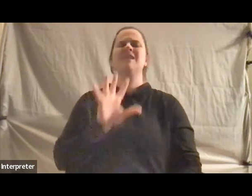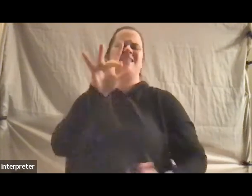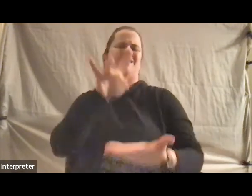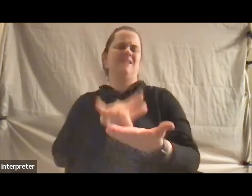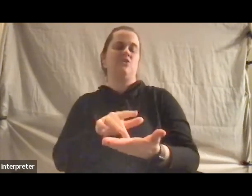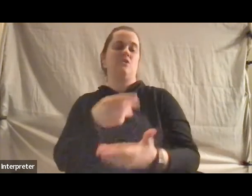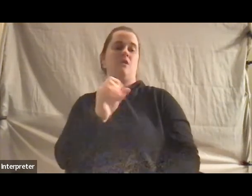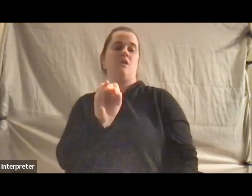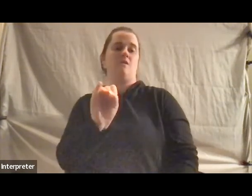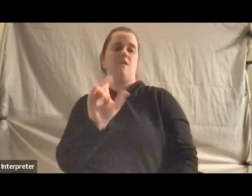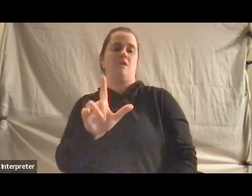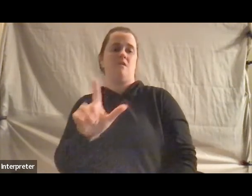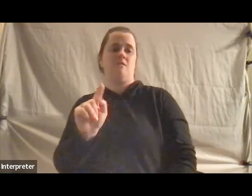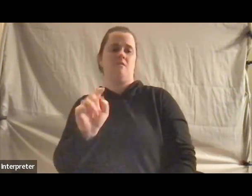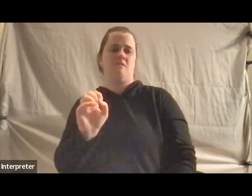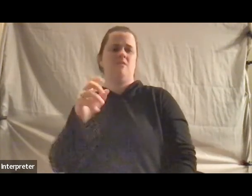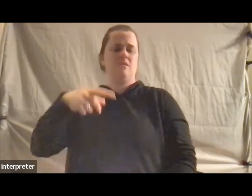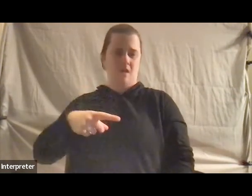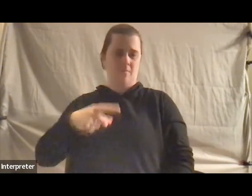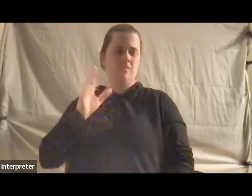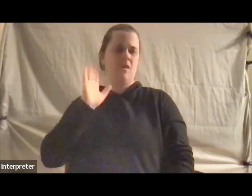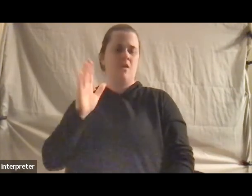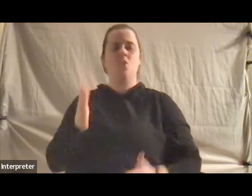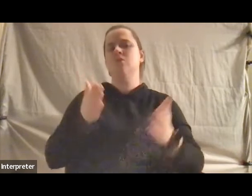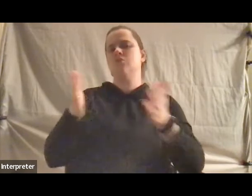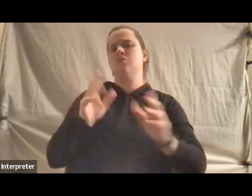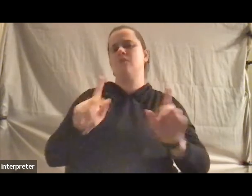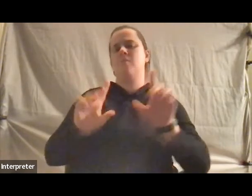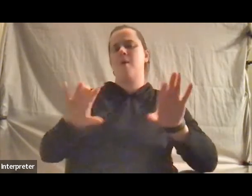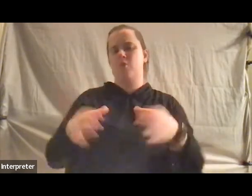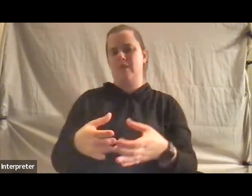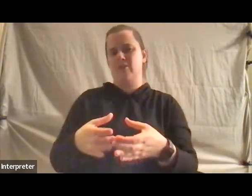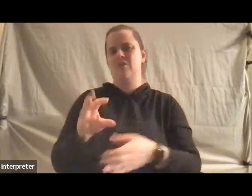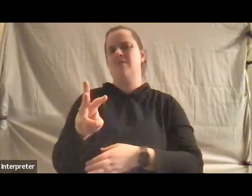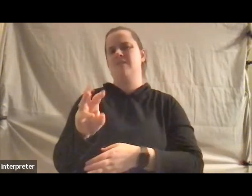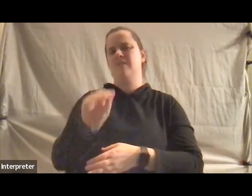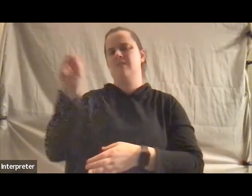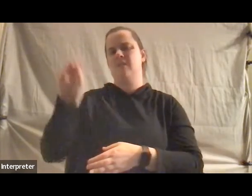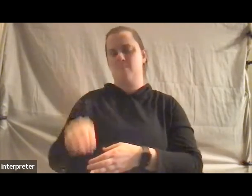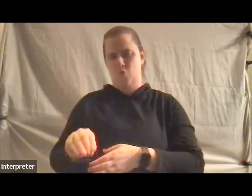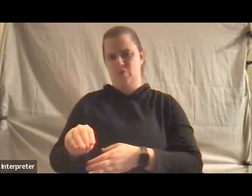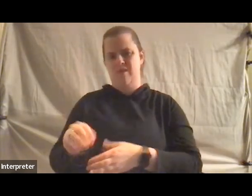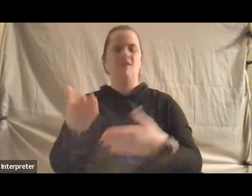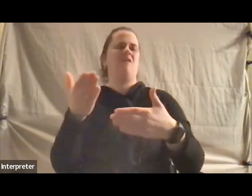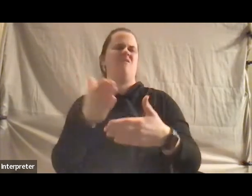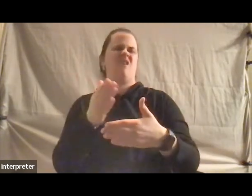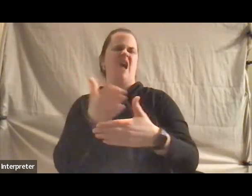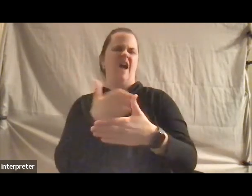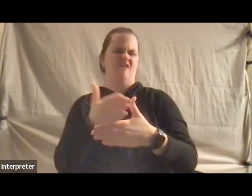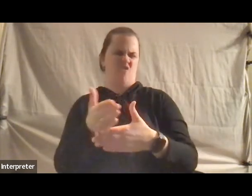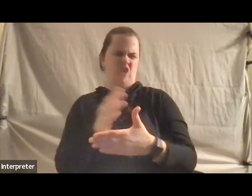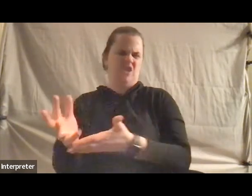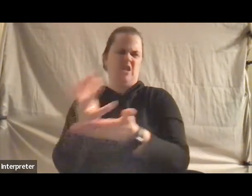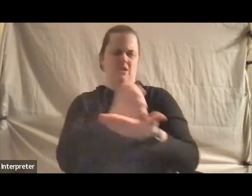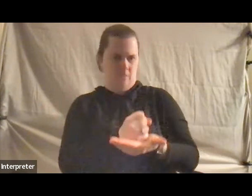a population at or below 60% of the area median income. The city's support was